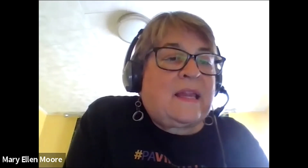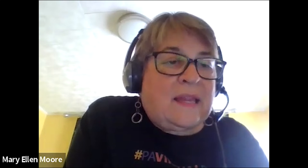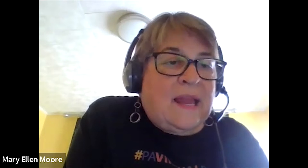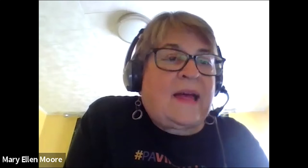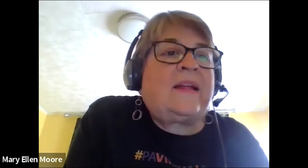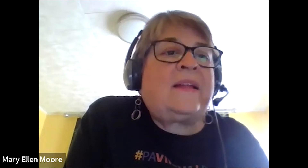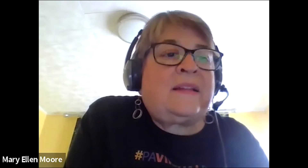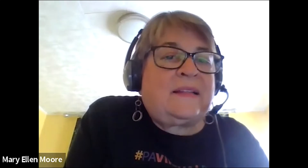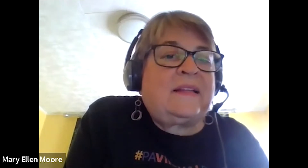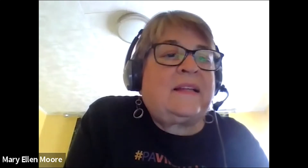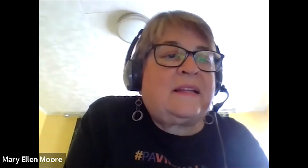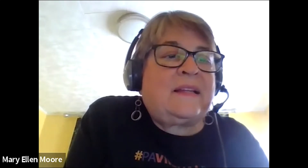L.